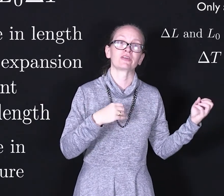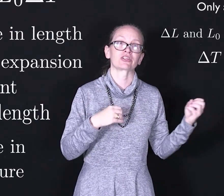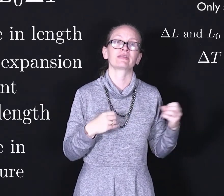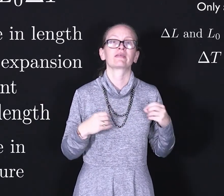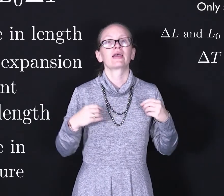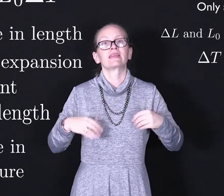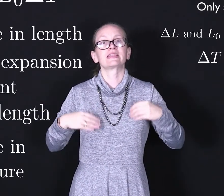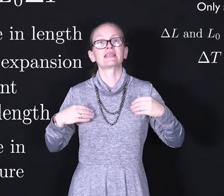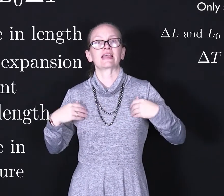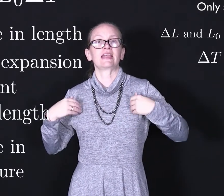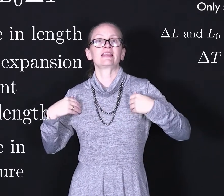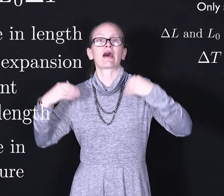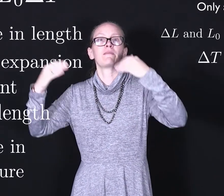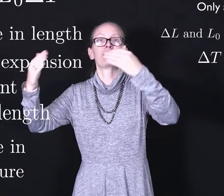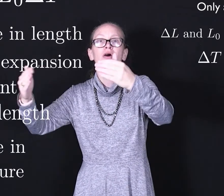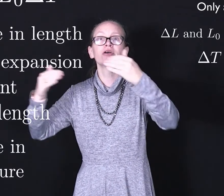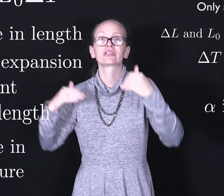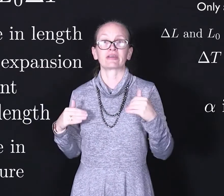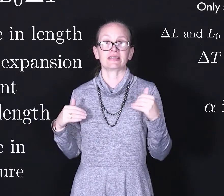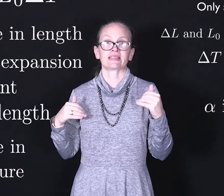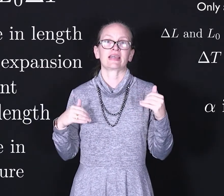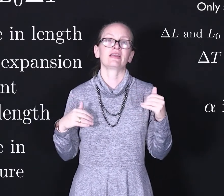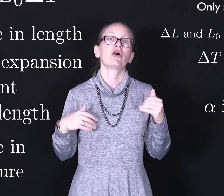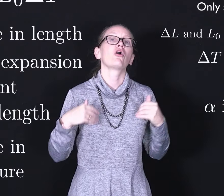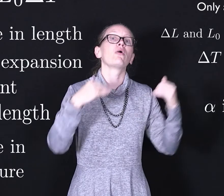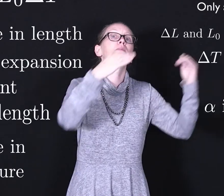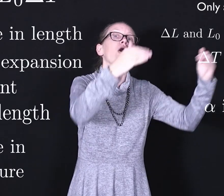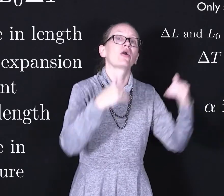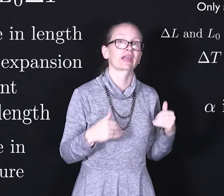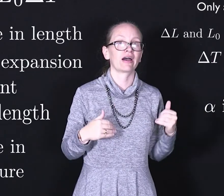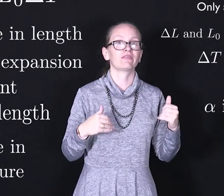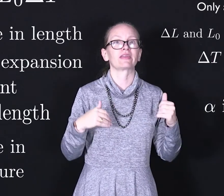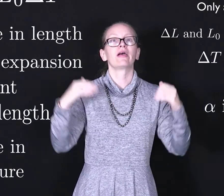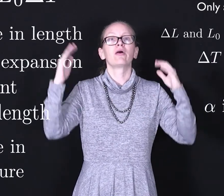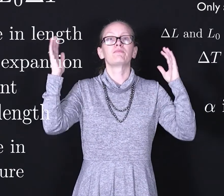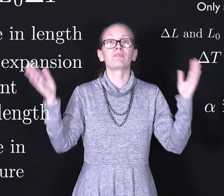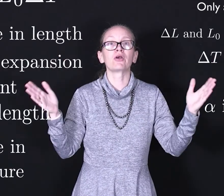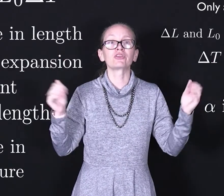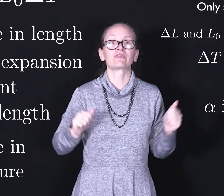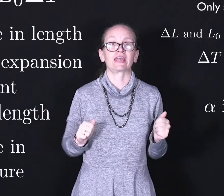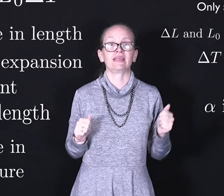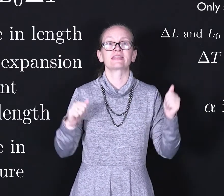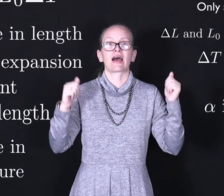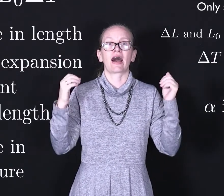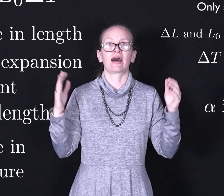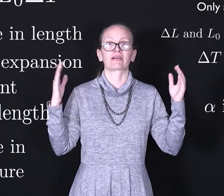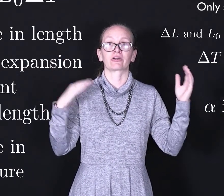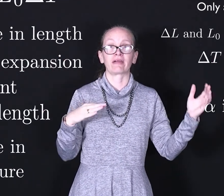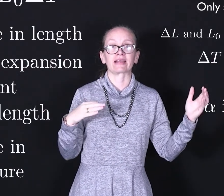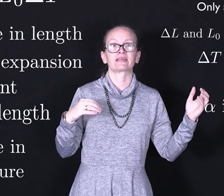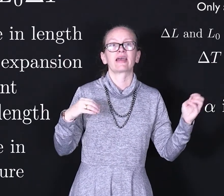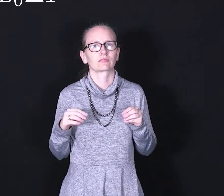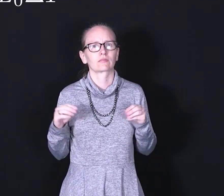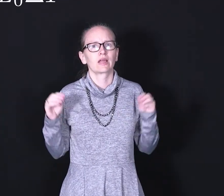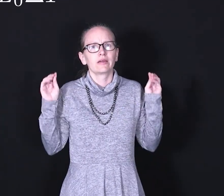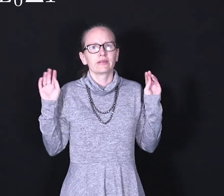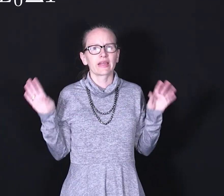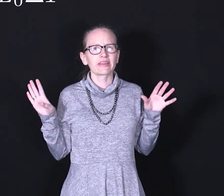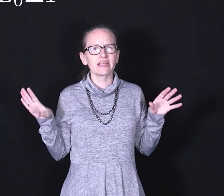coefficient, this is either per degree C or per Kelvin. Both of these are correct. Now these